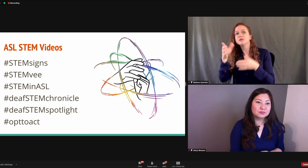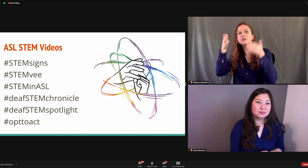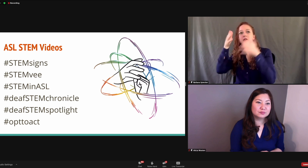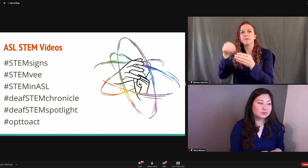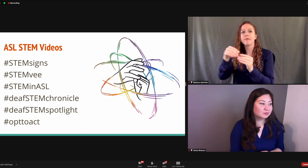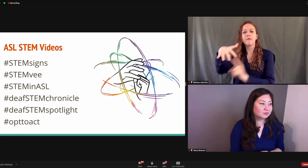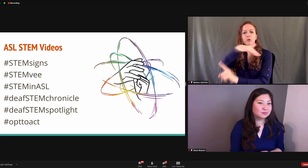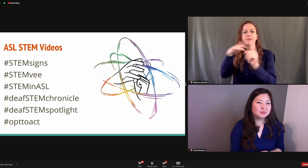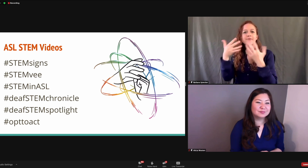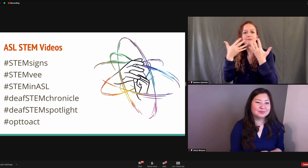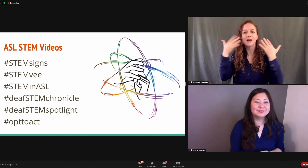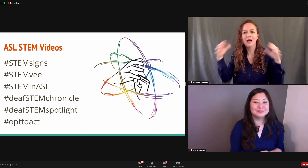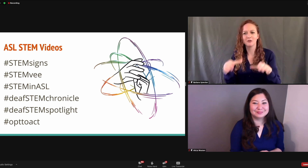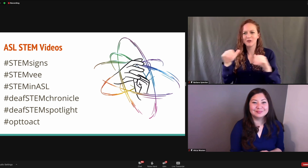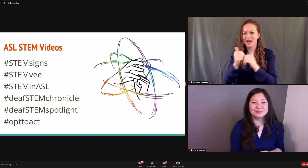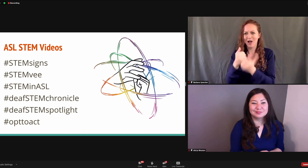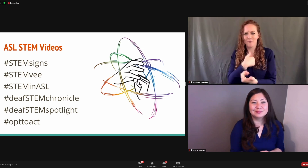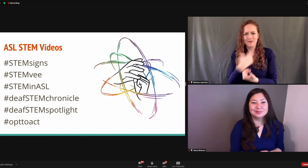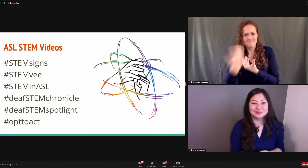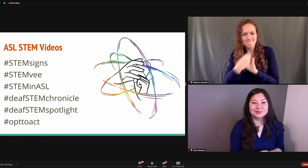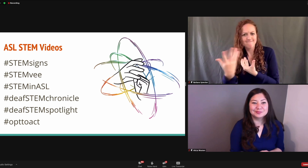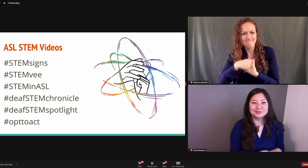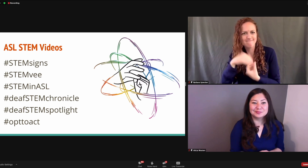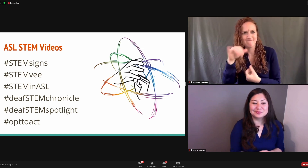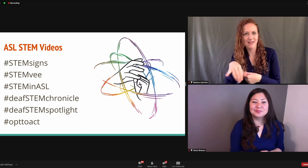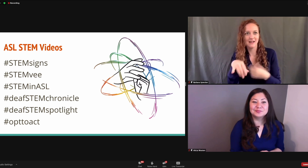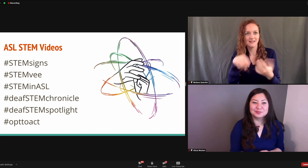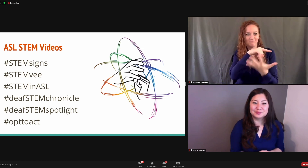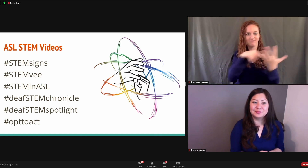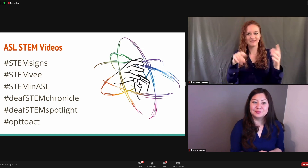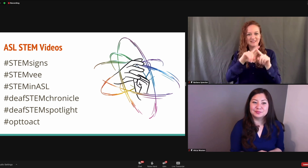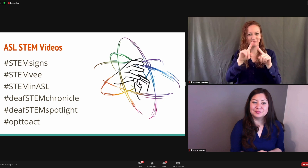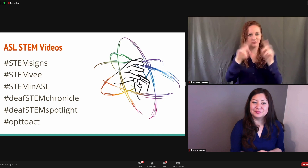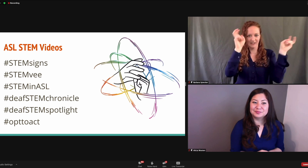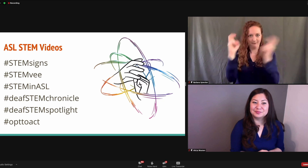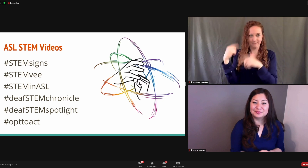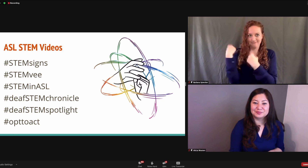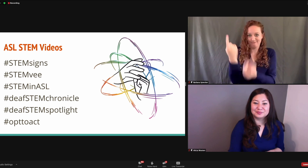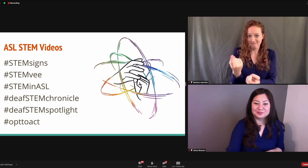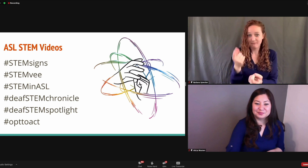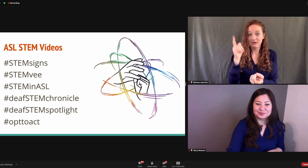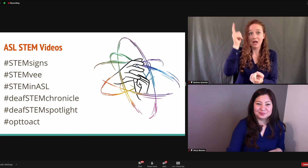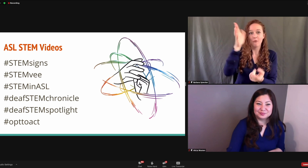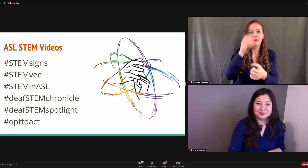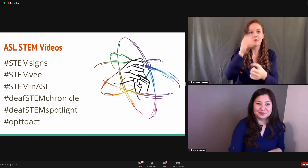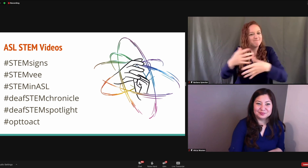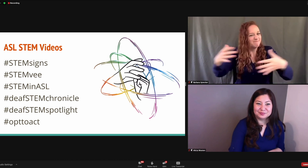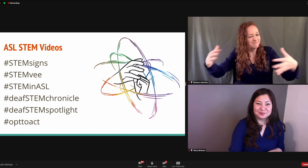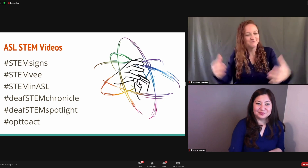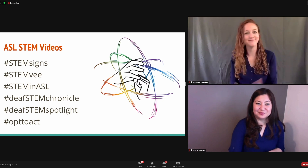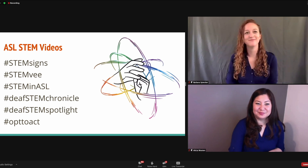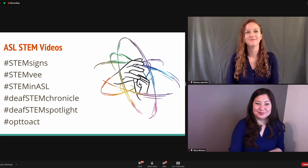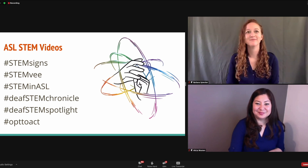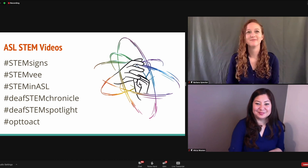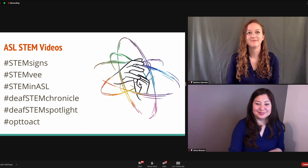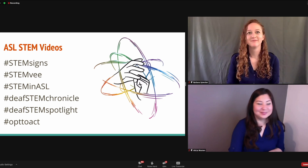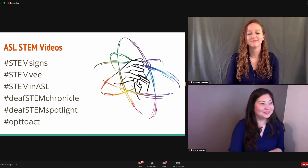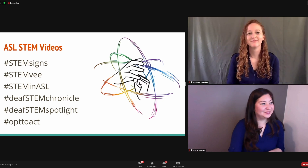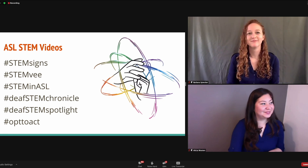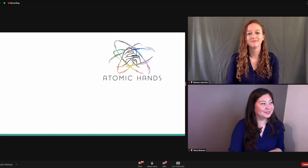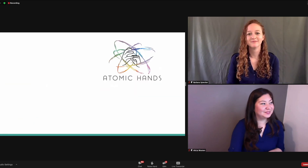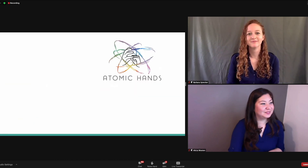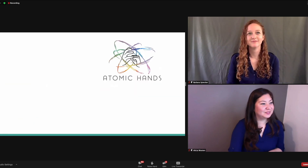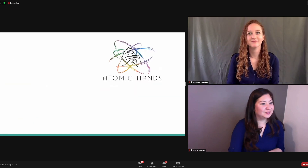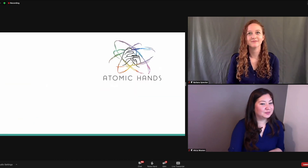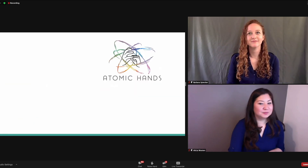And so we've expanded on different topics that we have used and used in videos. We focus more on